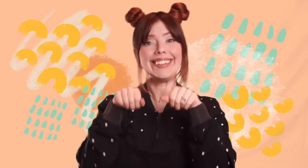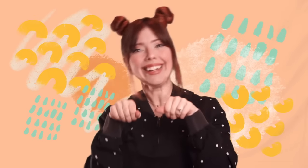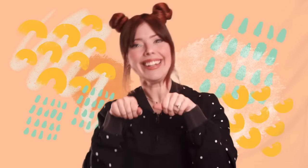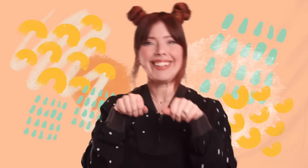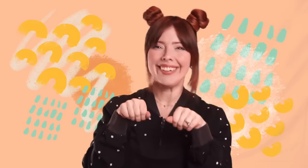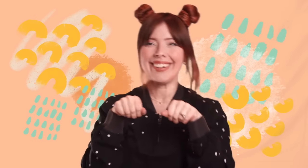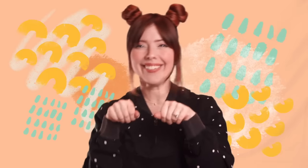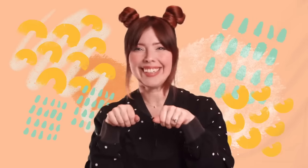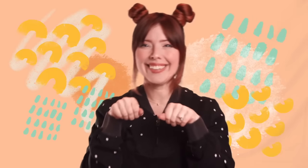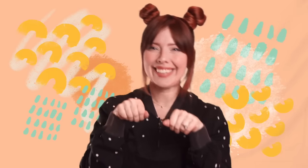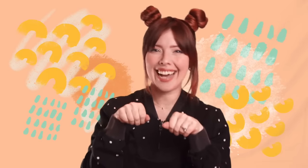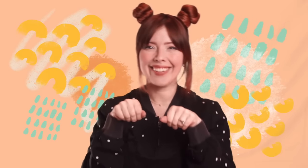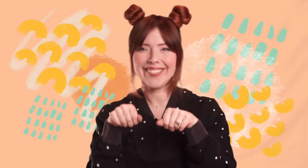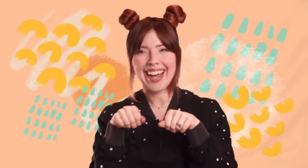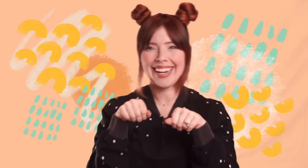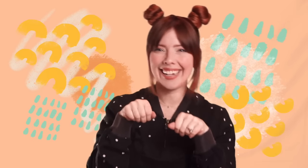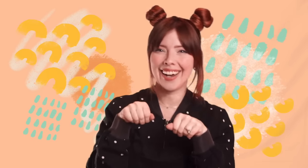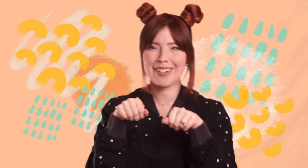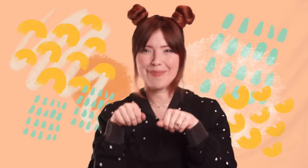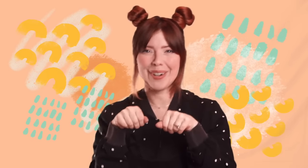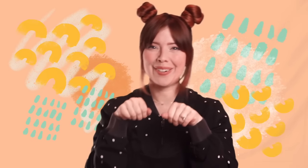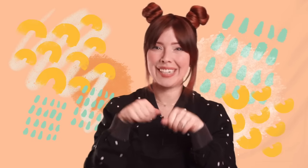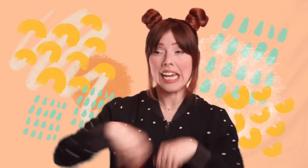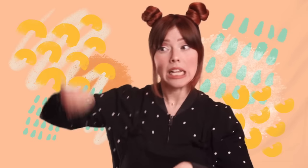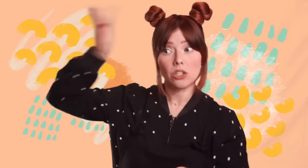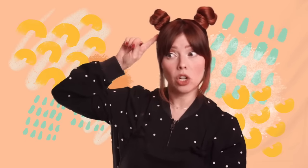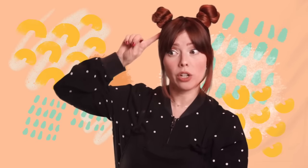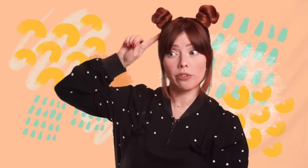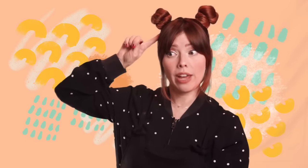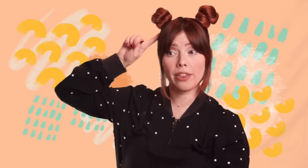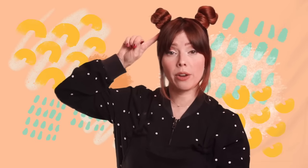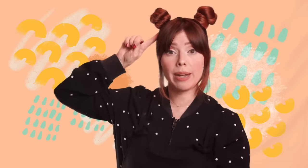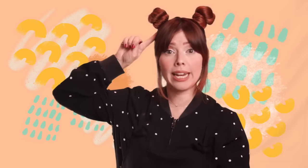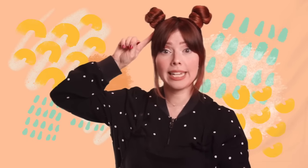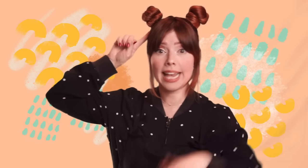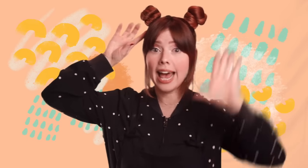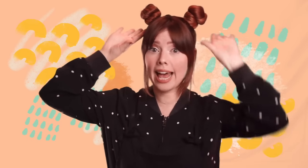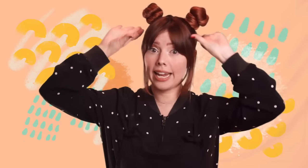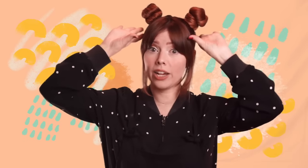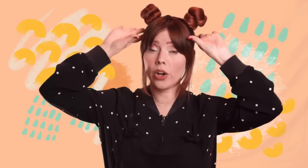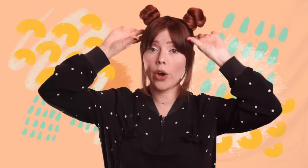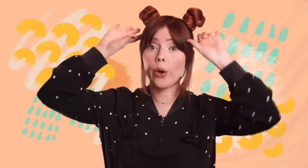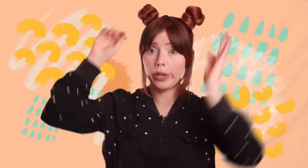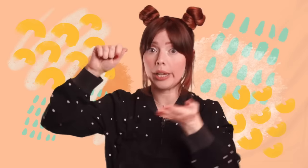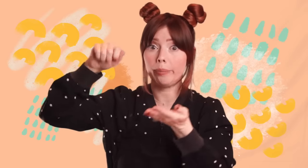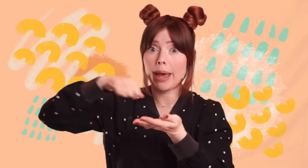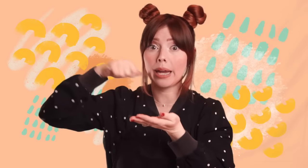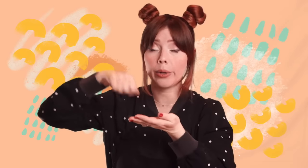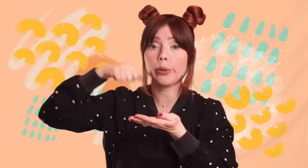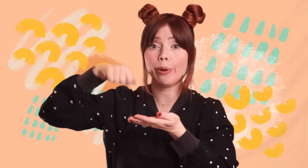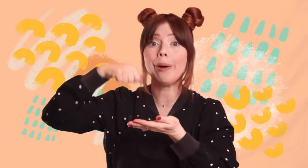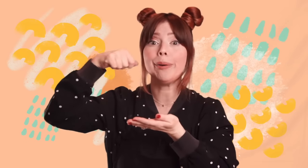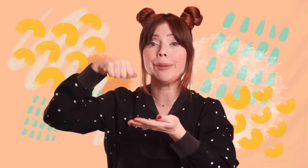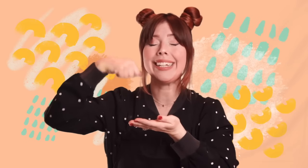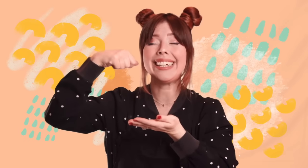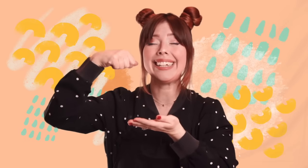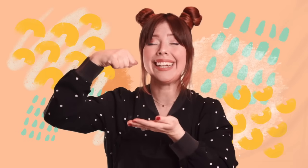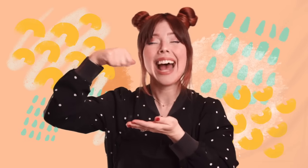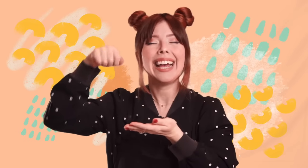Yankee Doodle went to town riding on a pony, stuck a feather in his hat and called it macaroni.